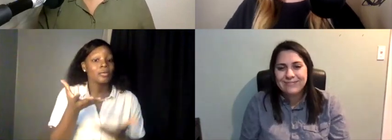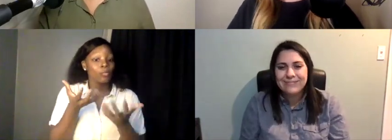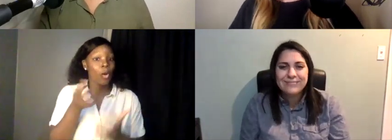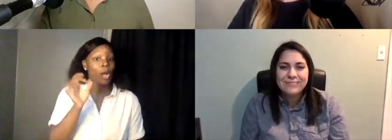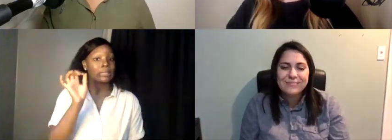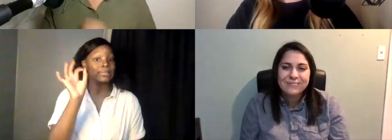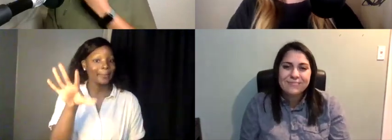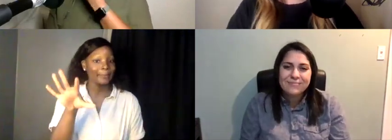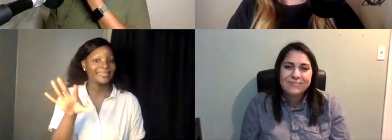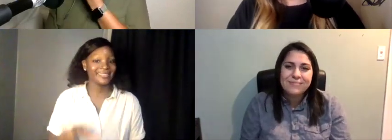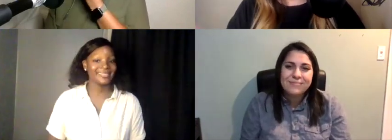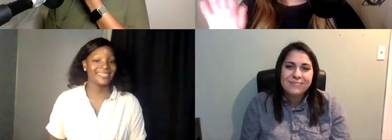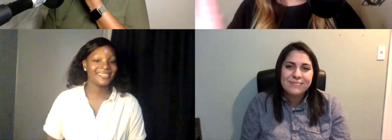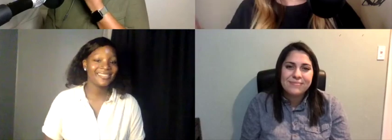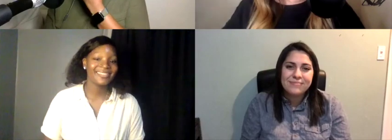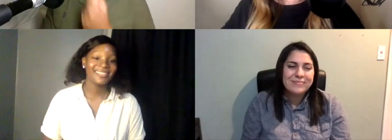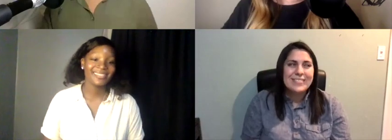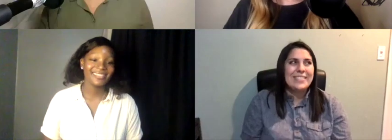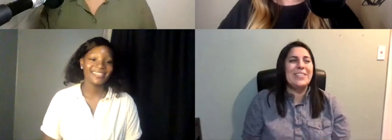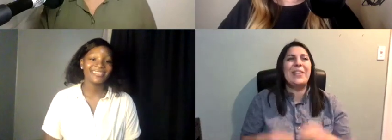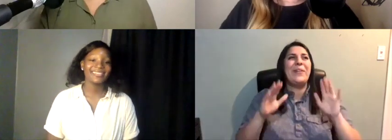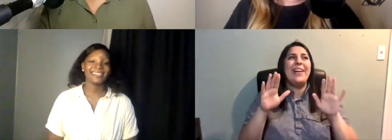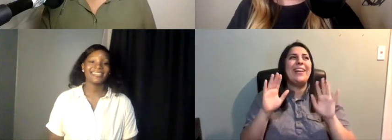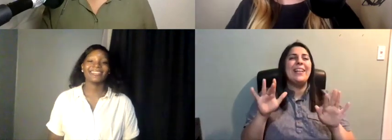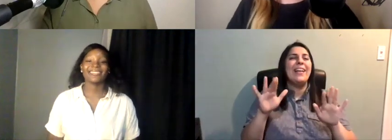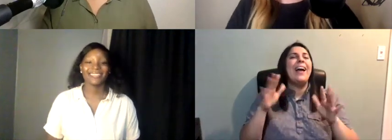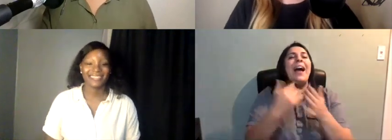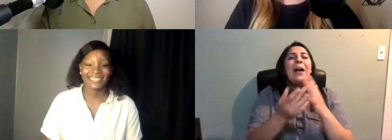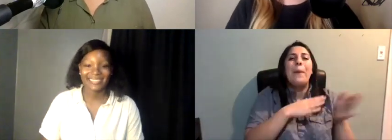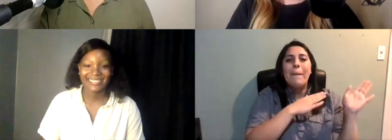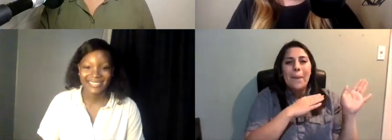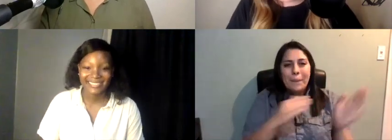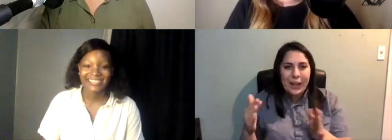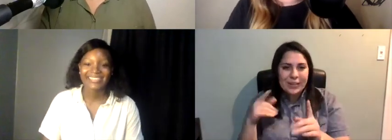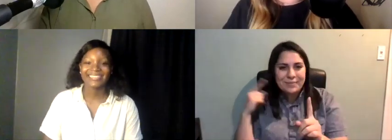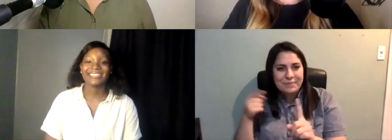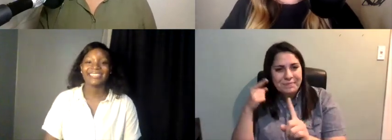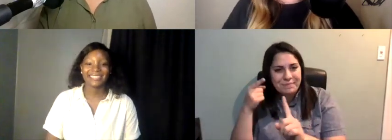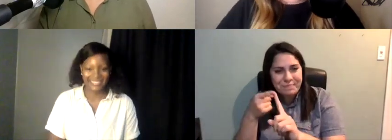Yeah. That's great. Oh my gosh. Okay. Back on track. So,